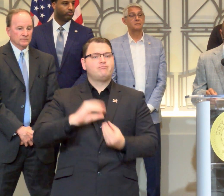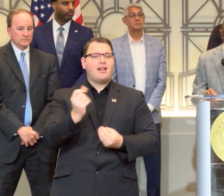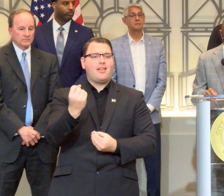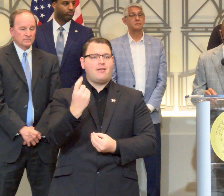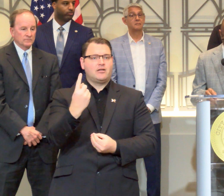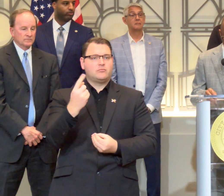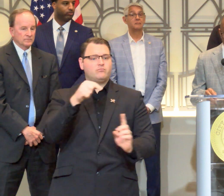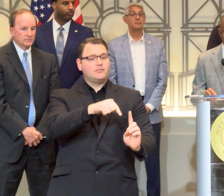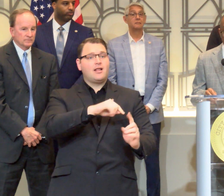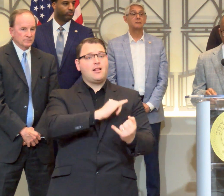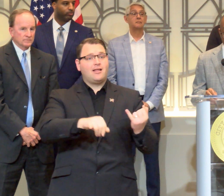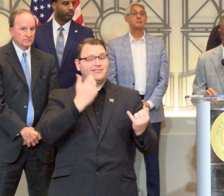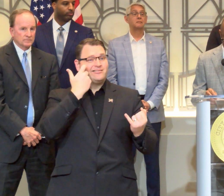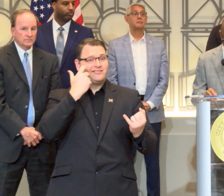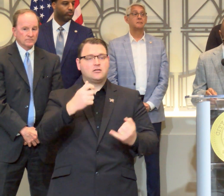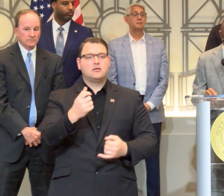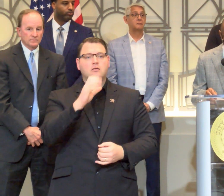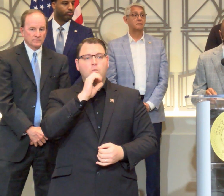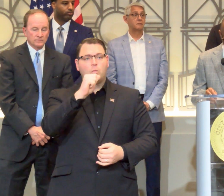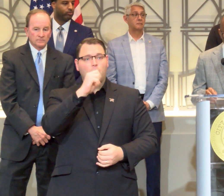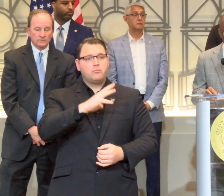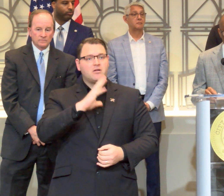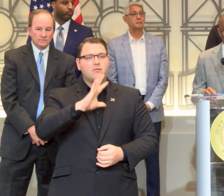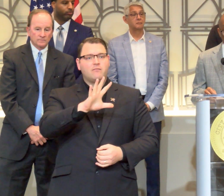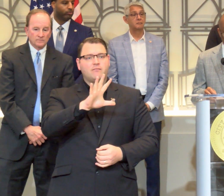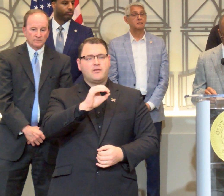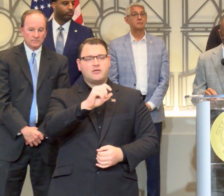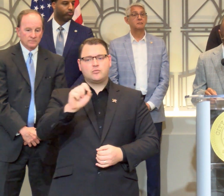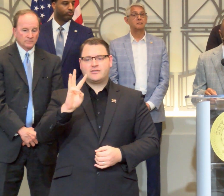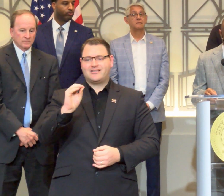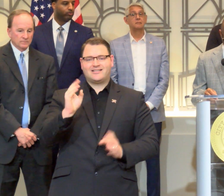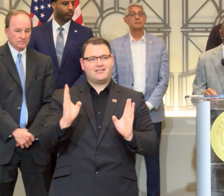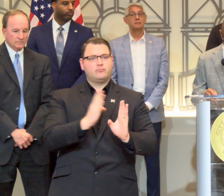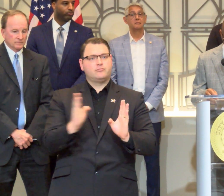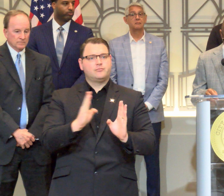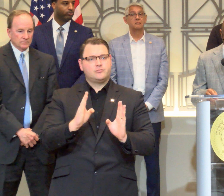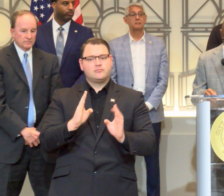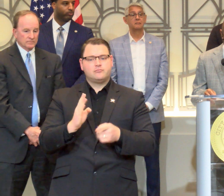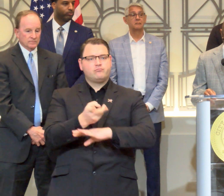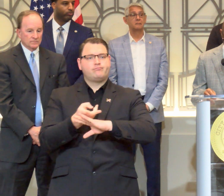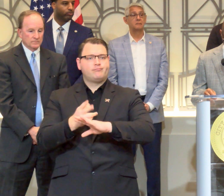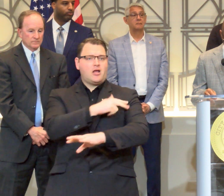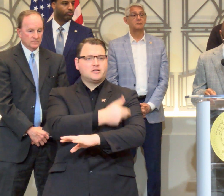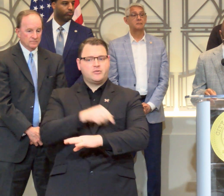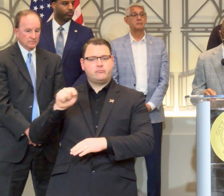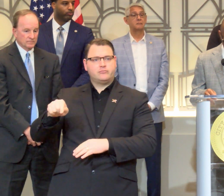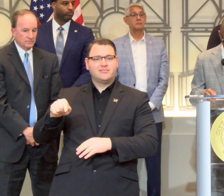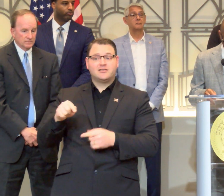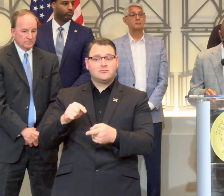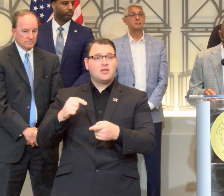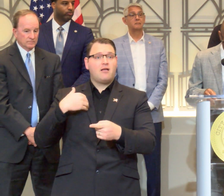a female in the 50 to 60 age range who is hospitalized. She has no known travel